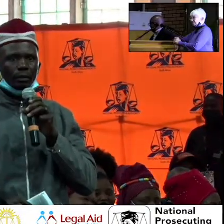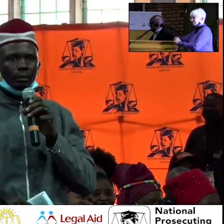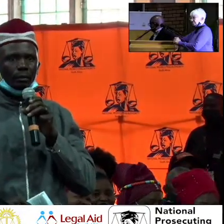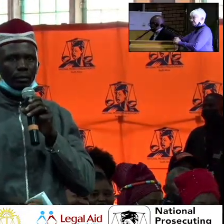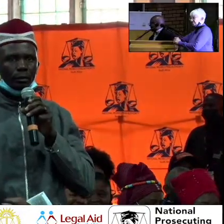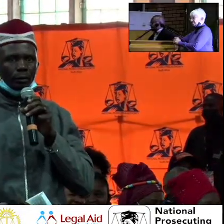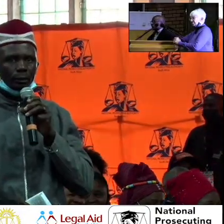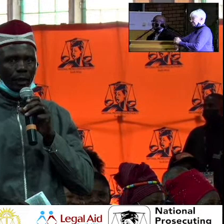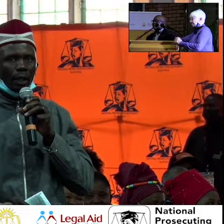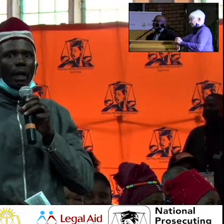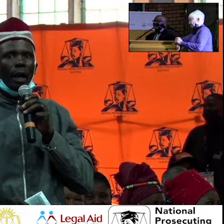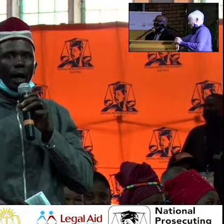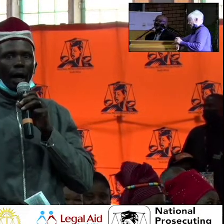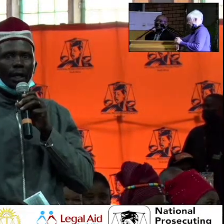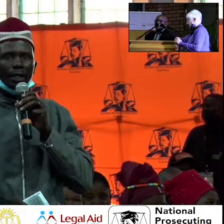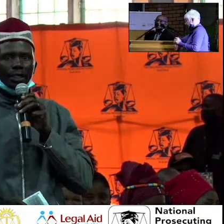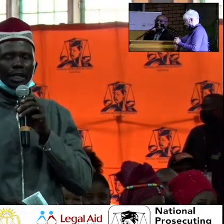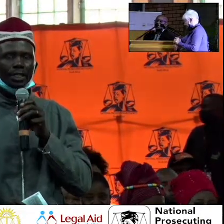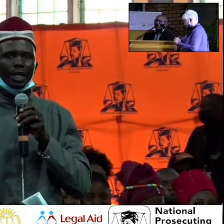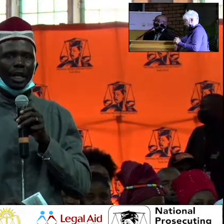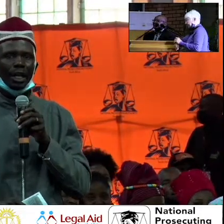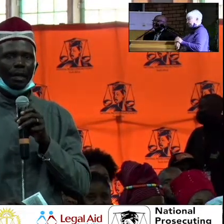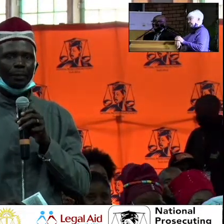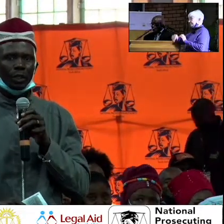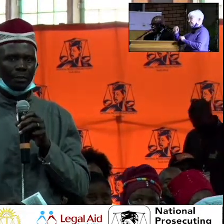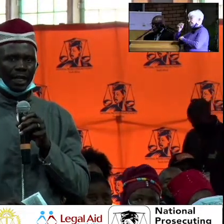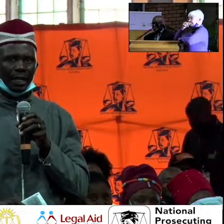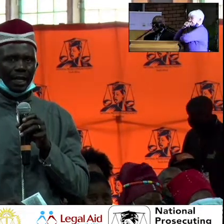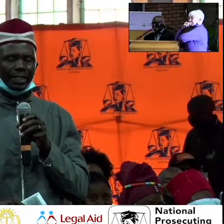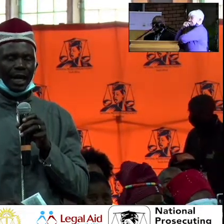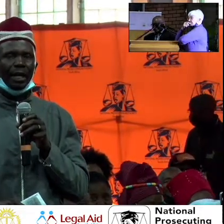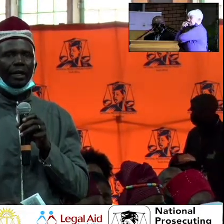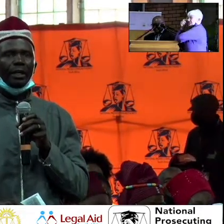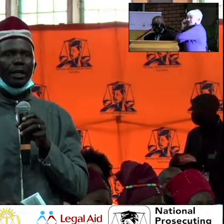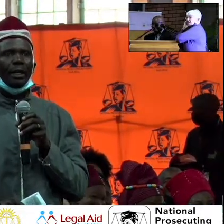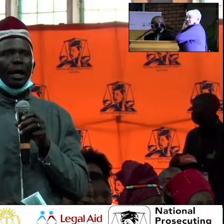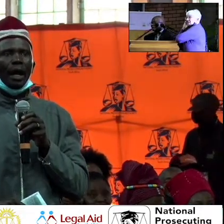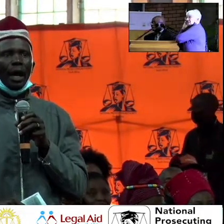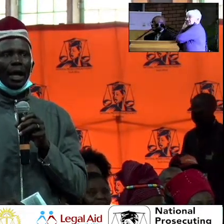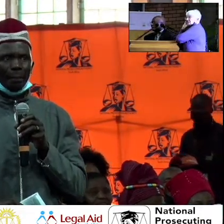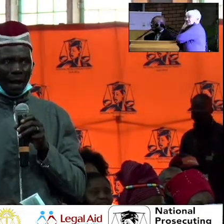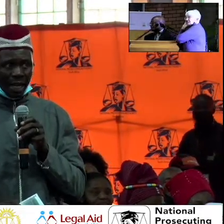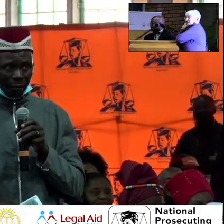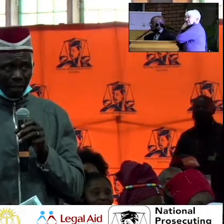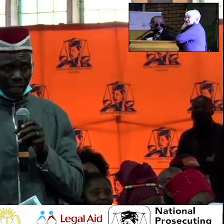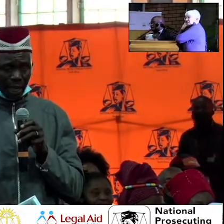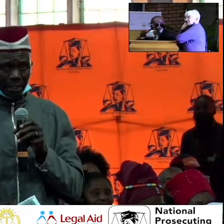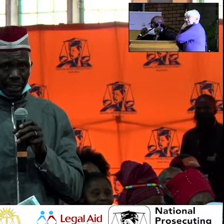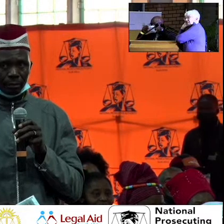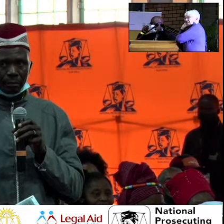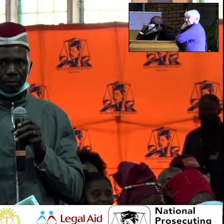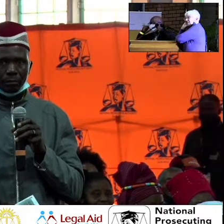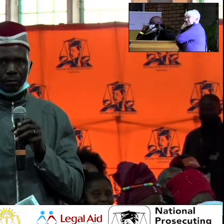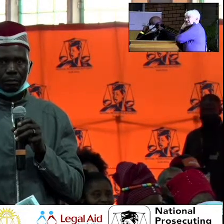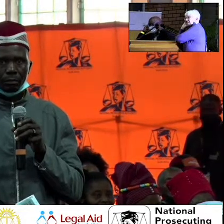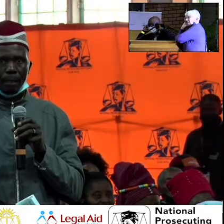Greetings, the program director. and the panel of leaders.